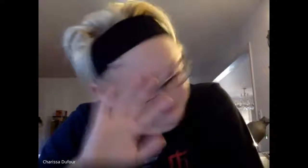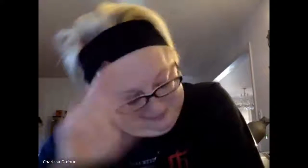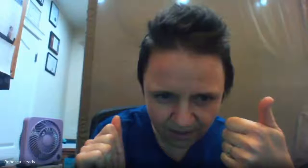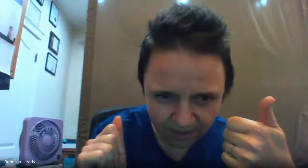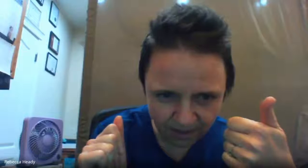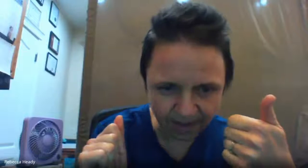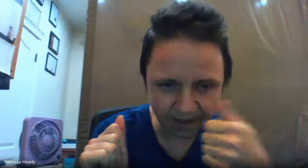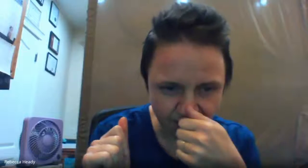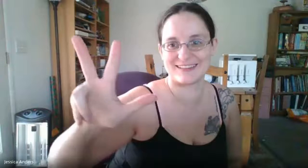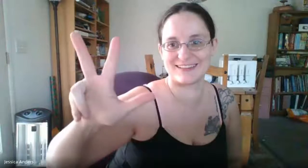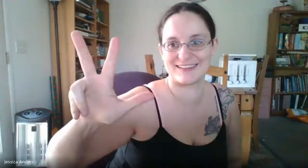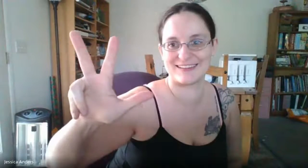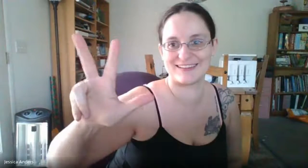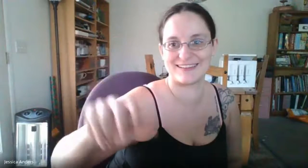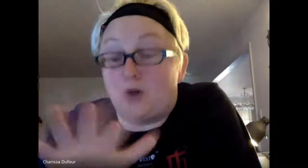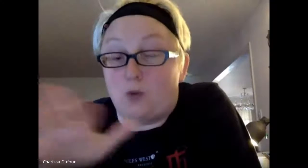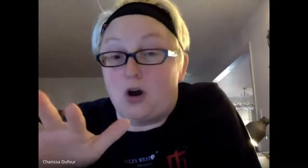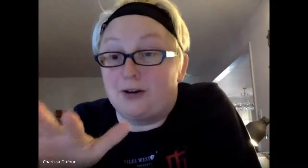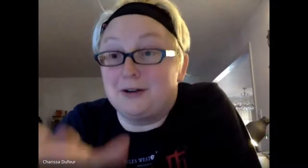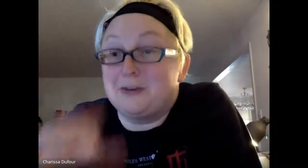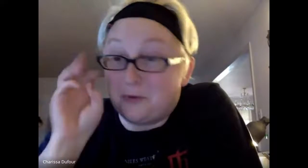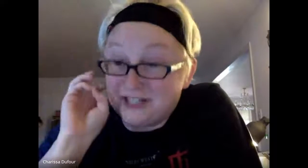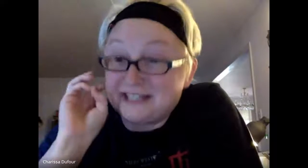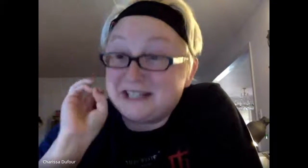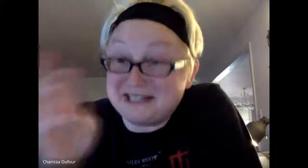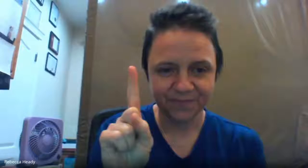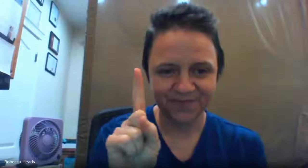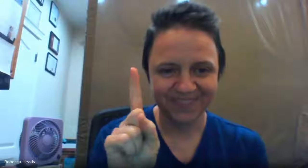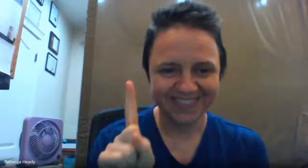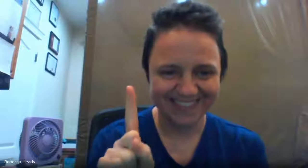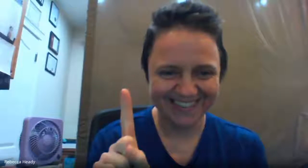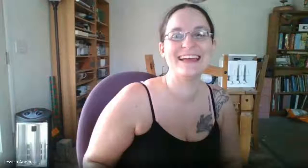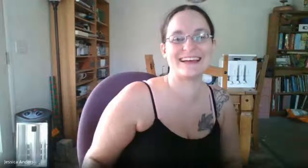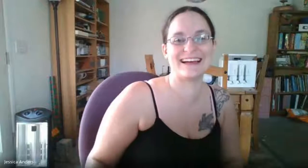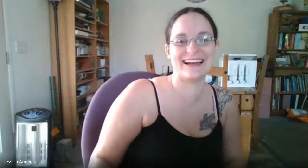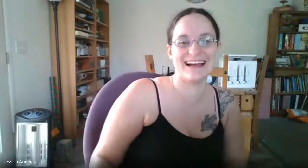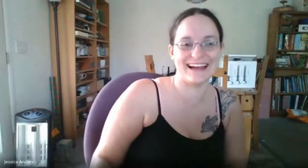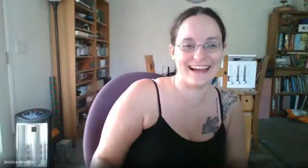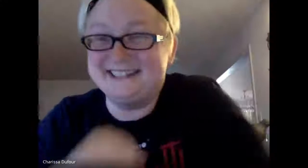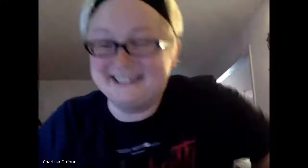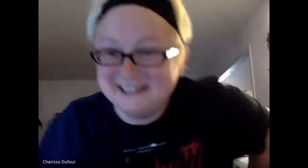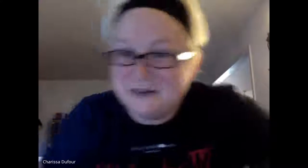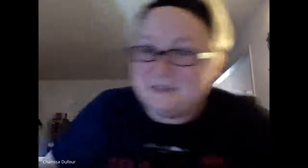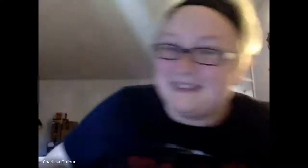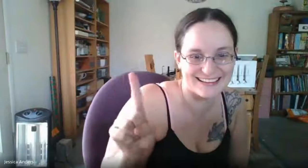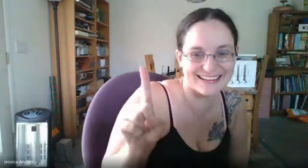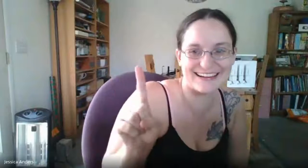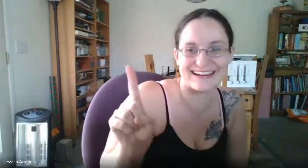My 1 through 5 are wrong. Once you get to Okay. 6, I'm good. So 1,